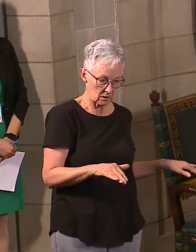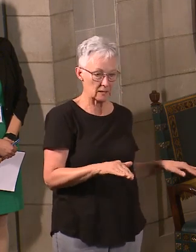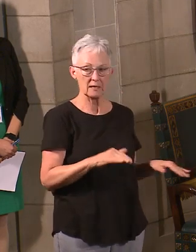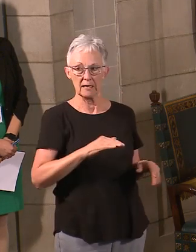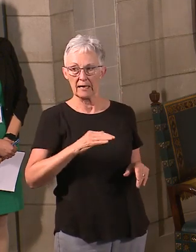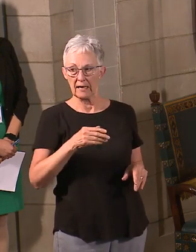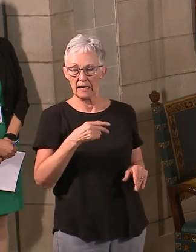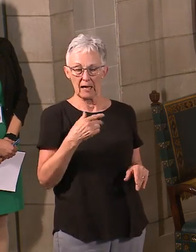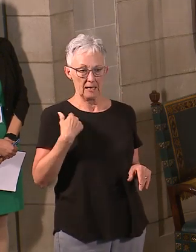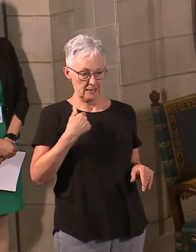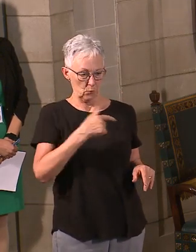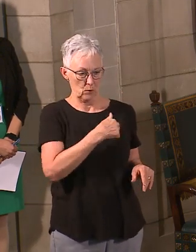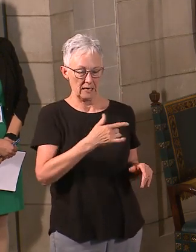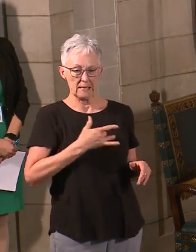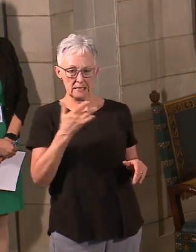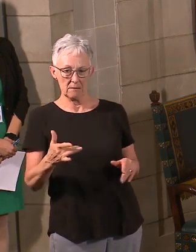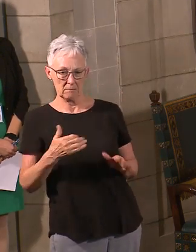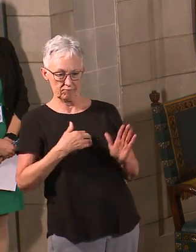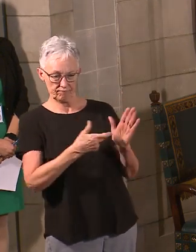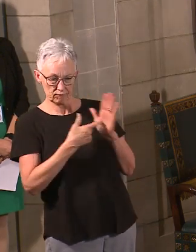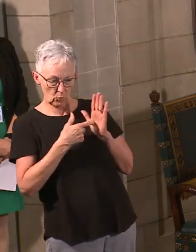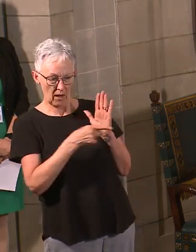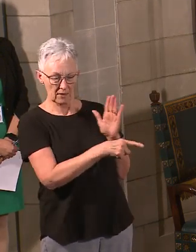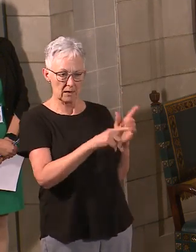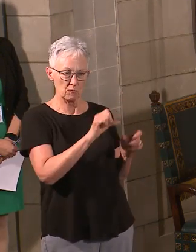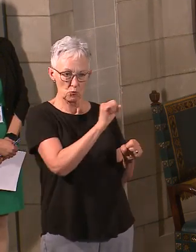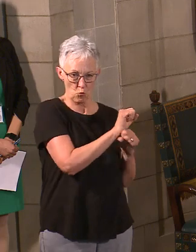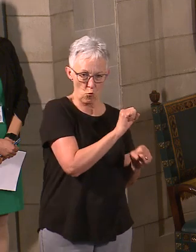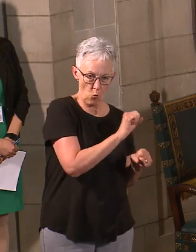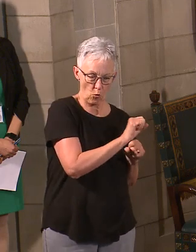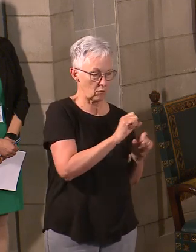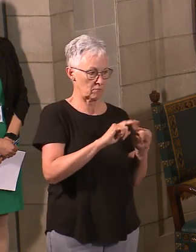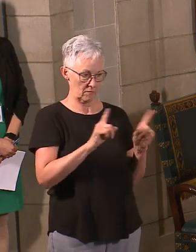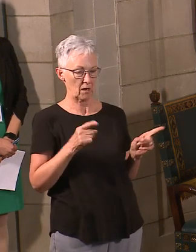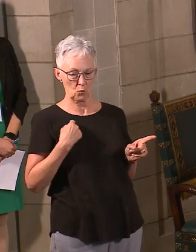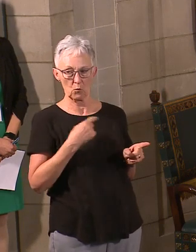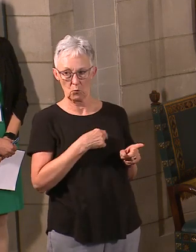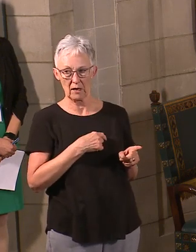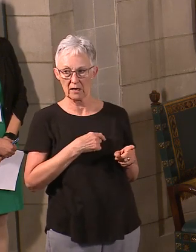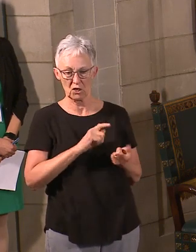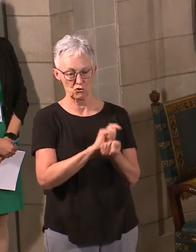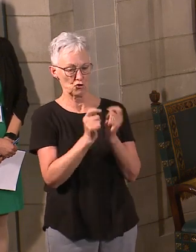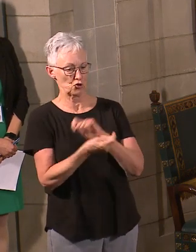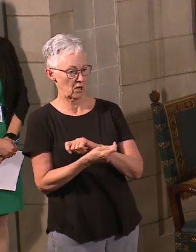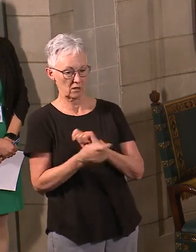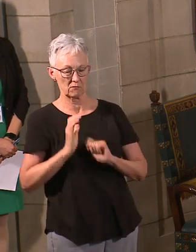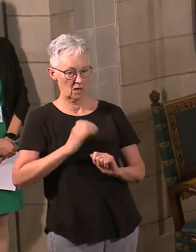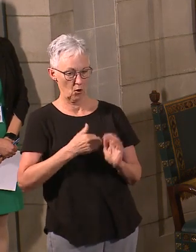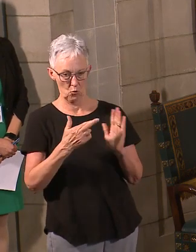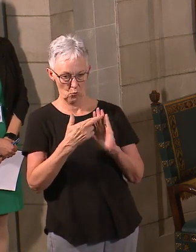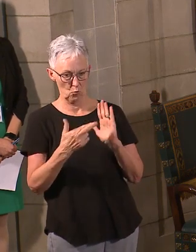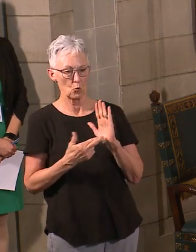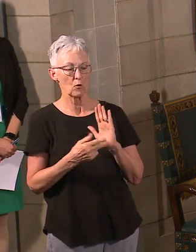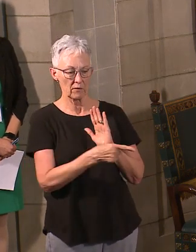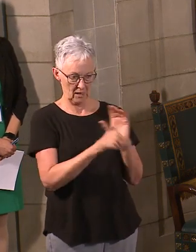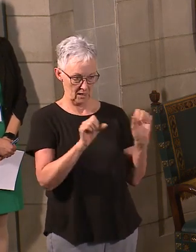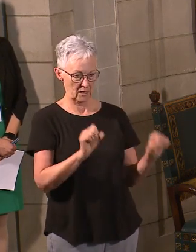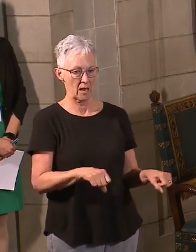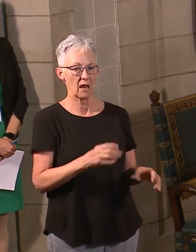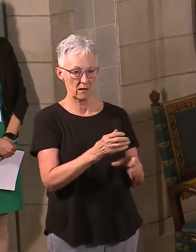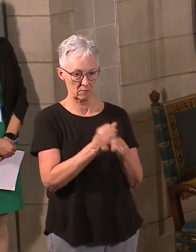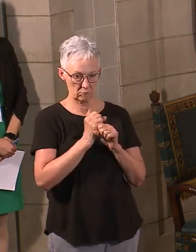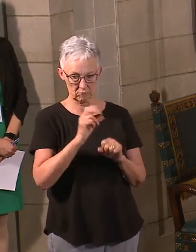requirements. We're going to make it so that they can receive more than 3 months of SNAP benefits over a 36-month period. We're